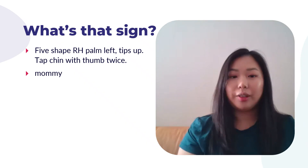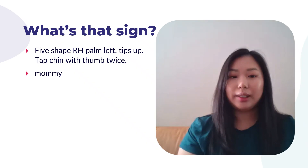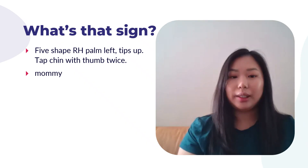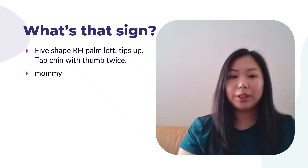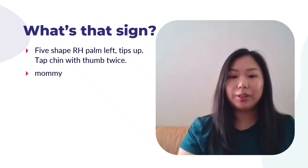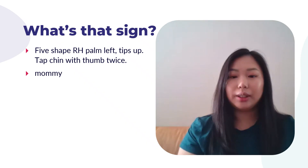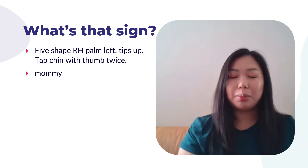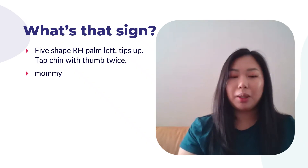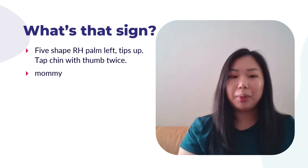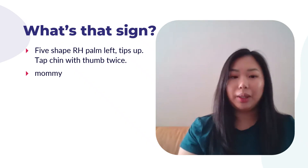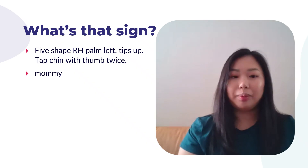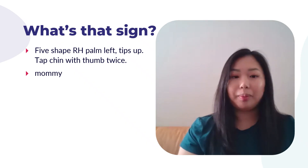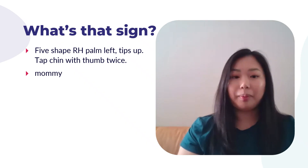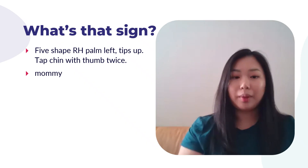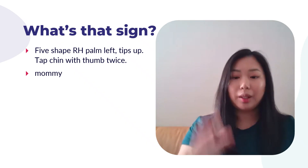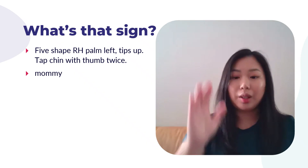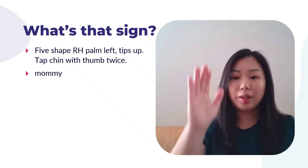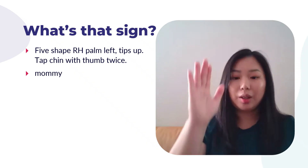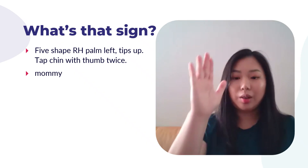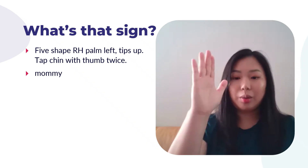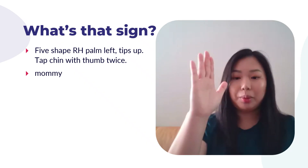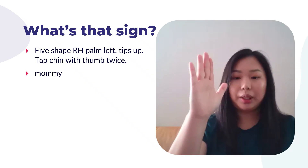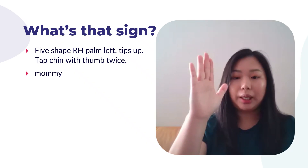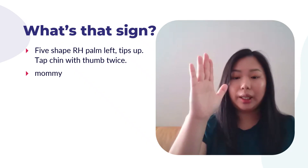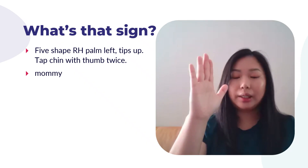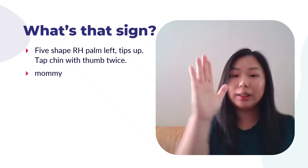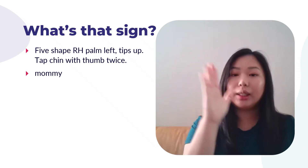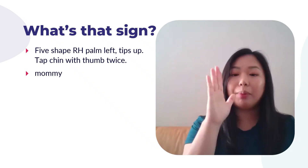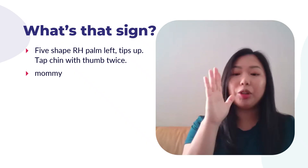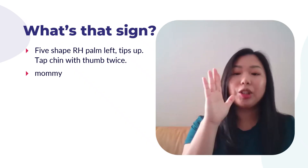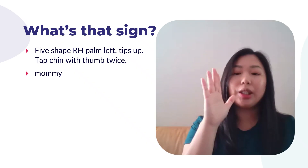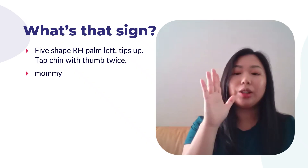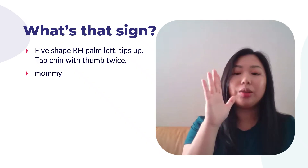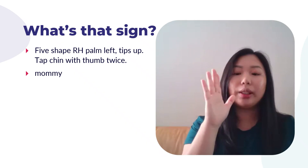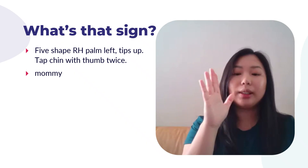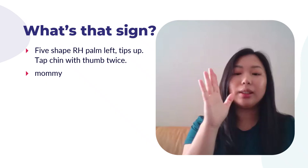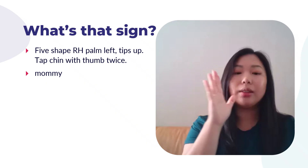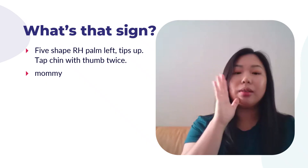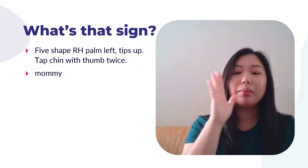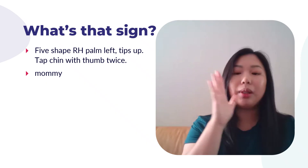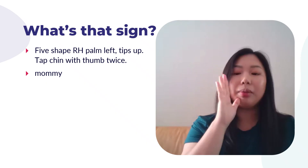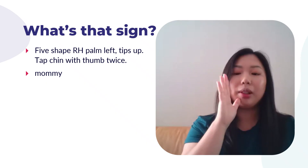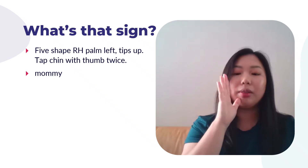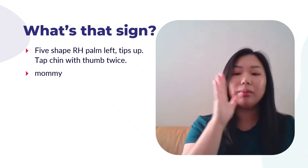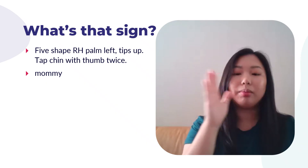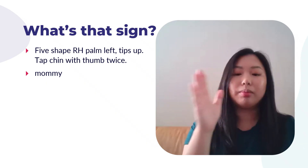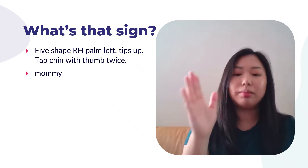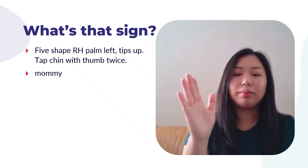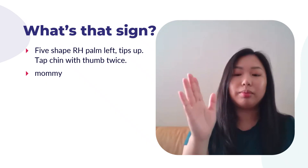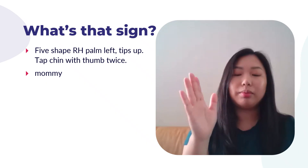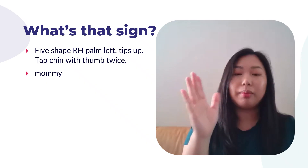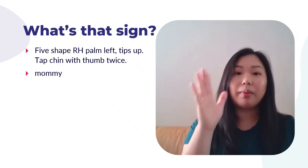the correct answer is mommy. Open hand and tap your chin twice. Mommy.